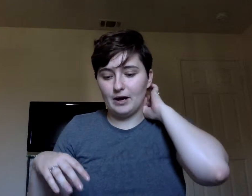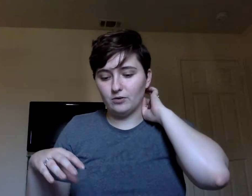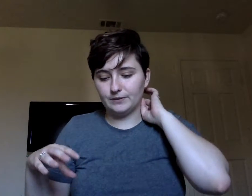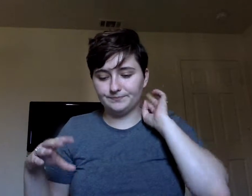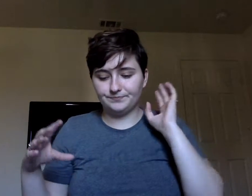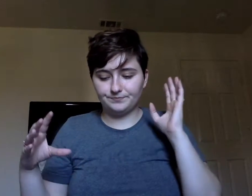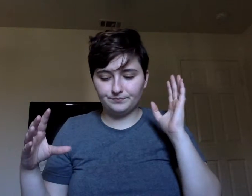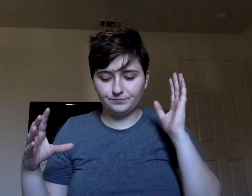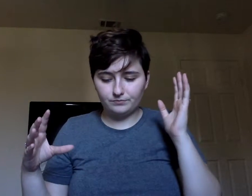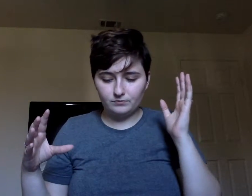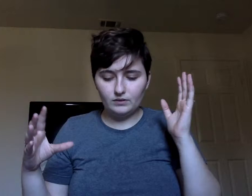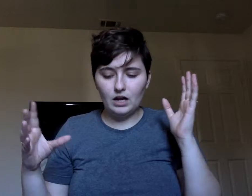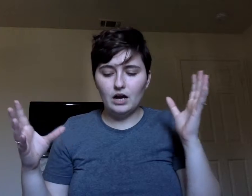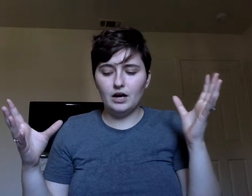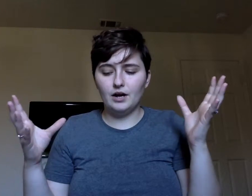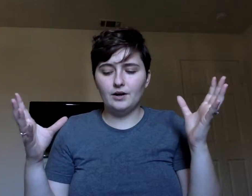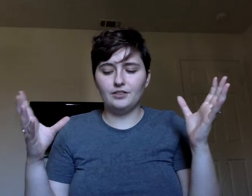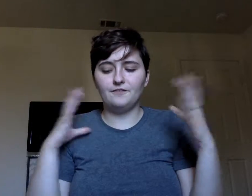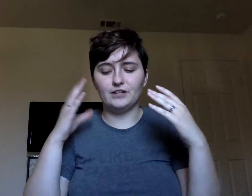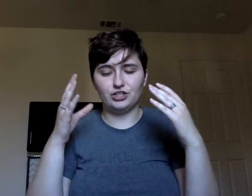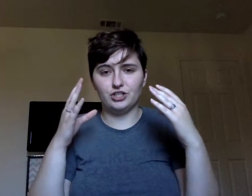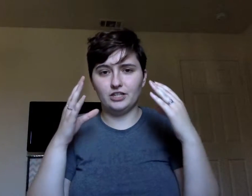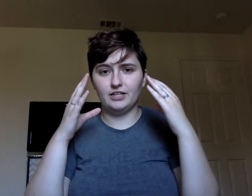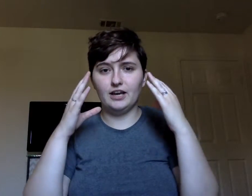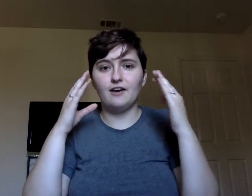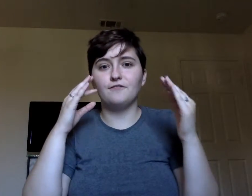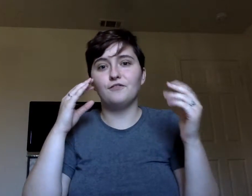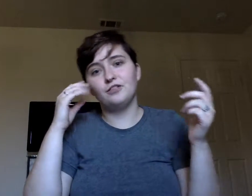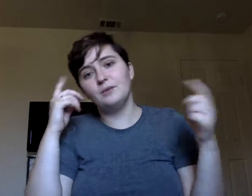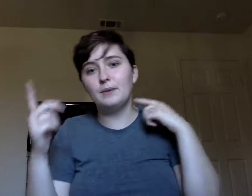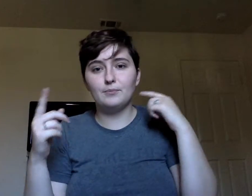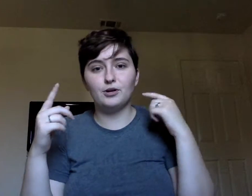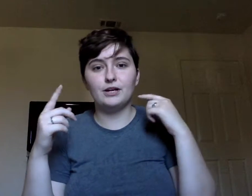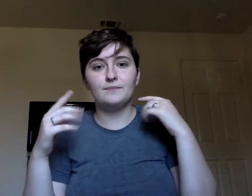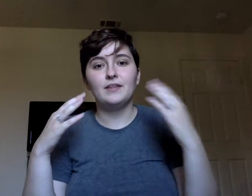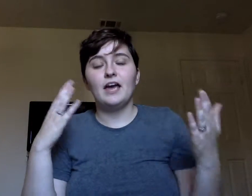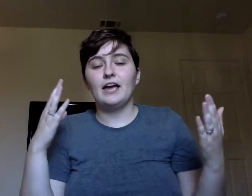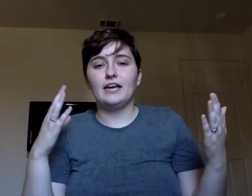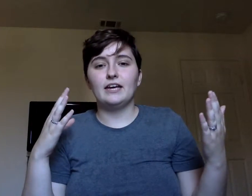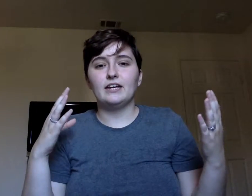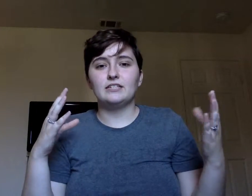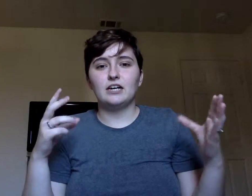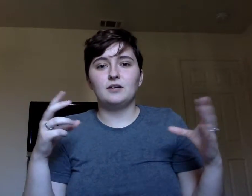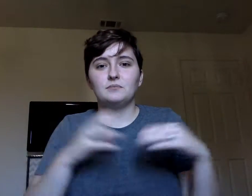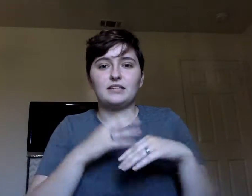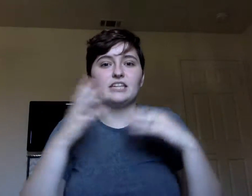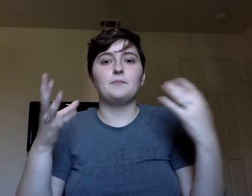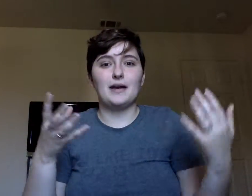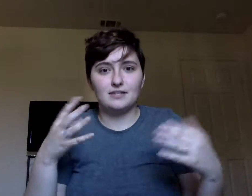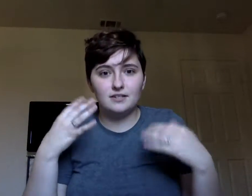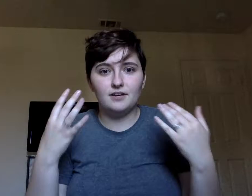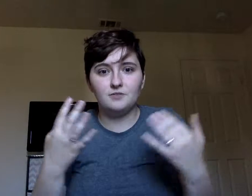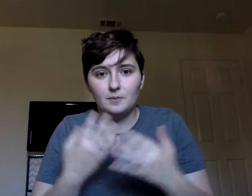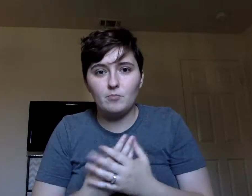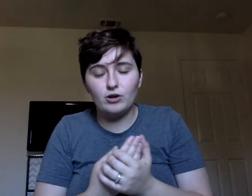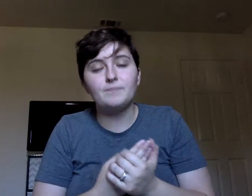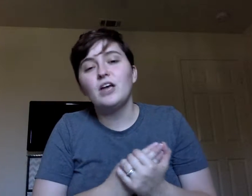about the functioning of the memory and like the capacity of the memory.